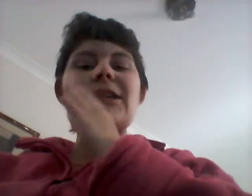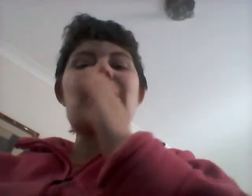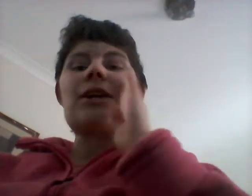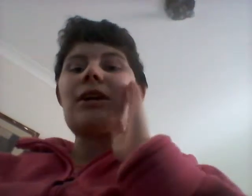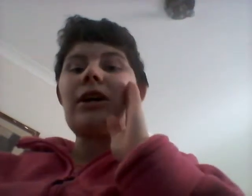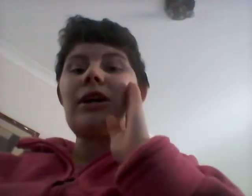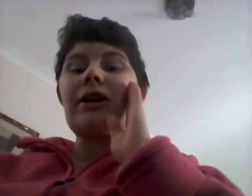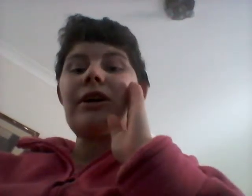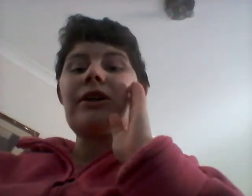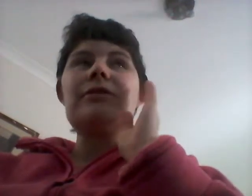E-I-E-I-O.